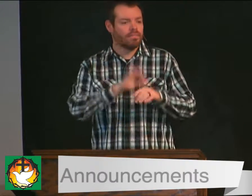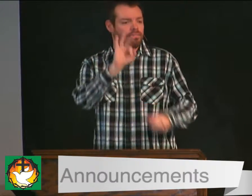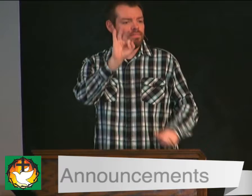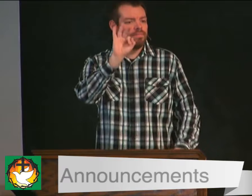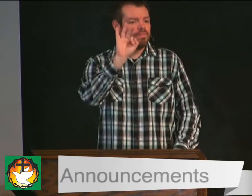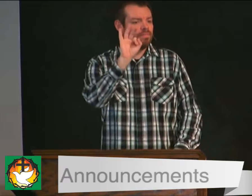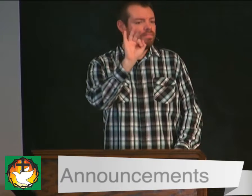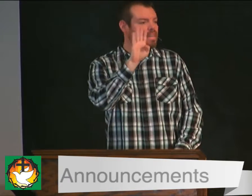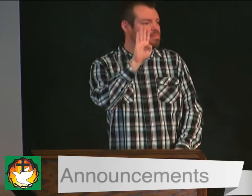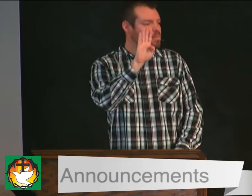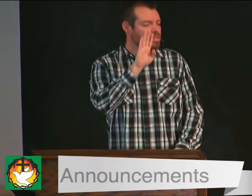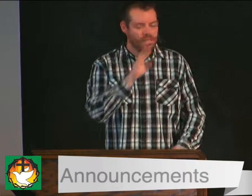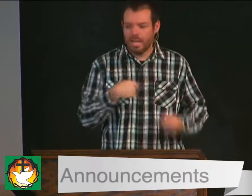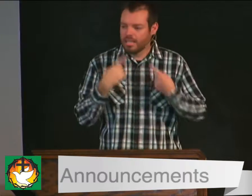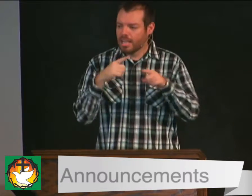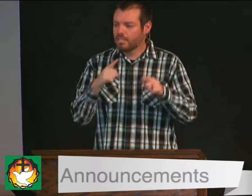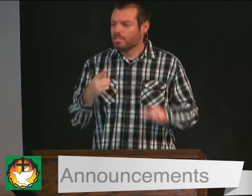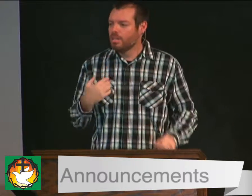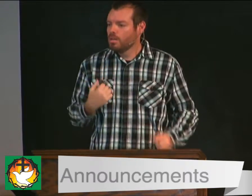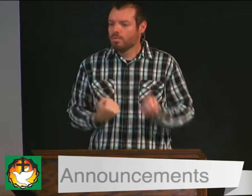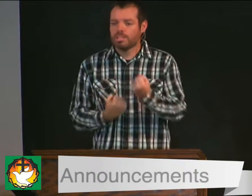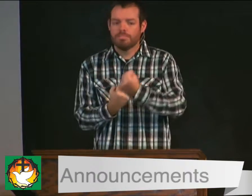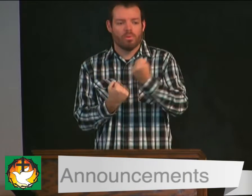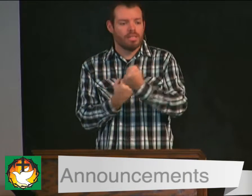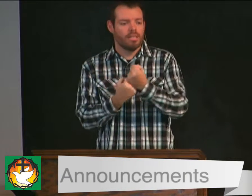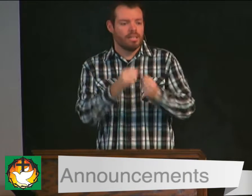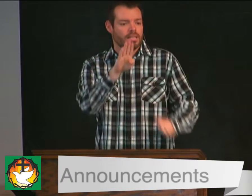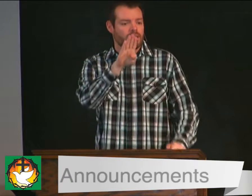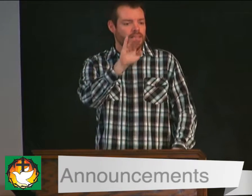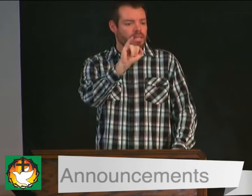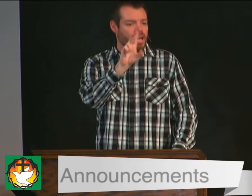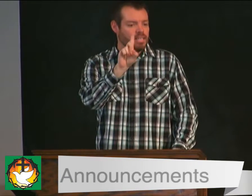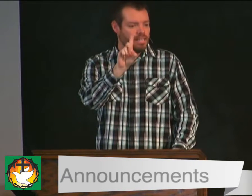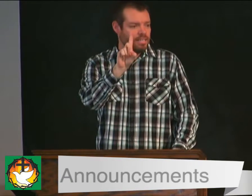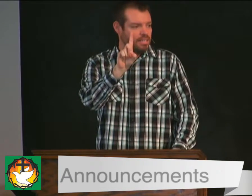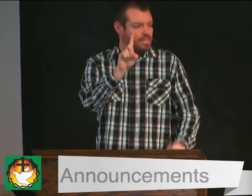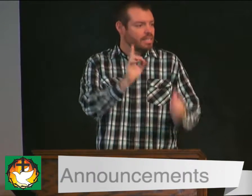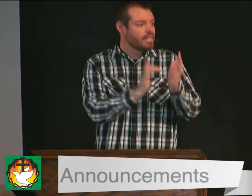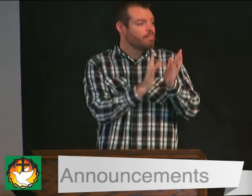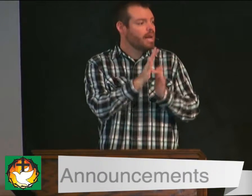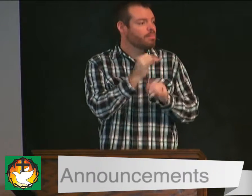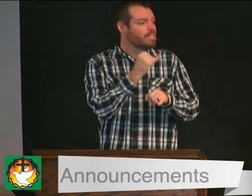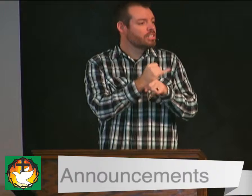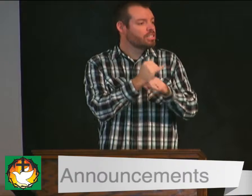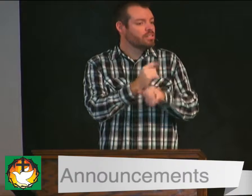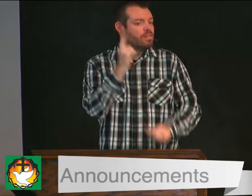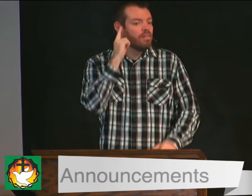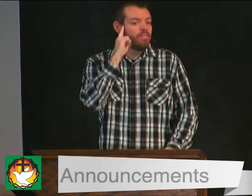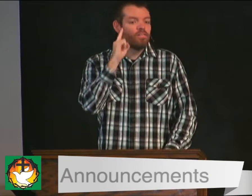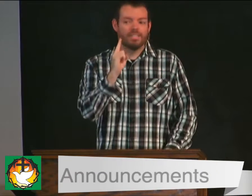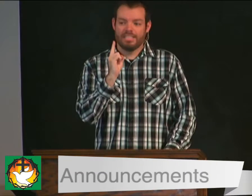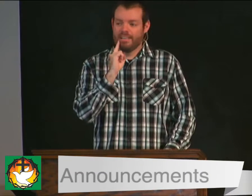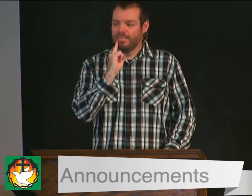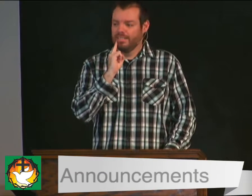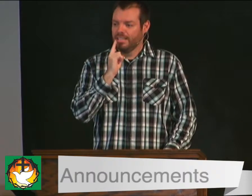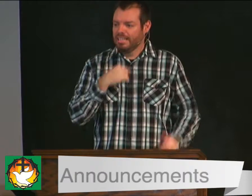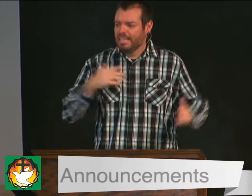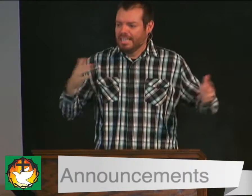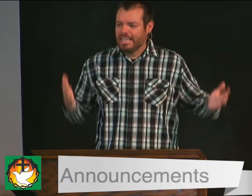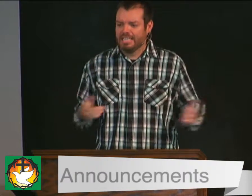And on Facebook, I announced we're supporting the BID, the Bible Institute for the